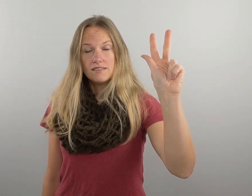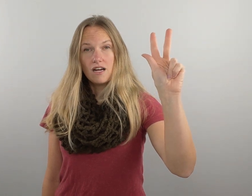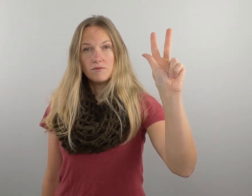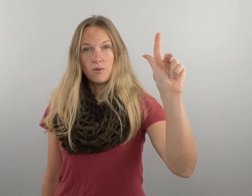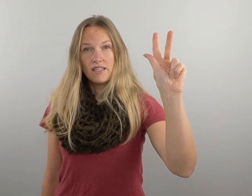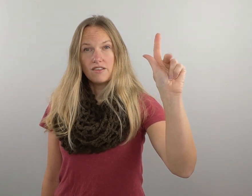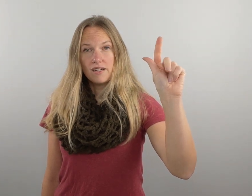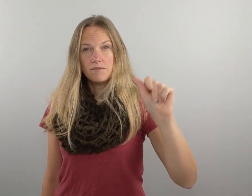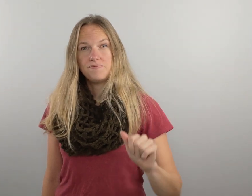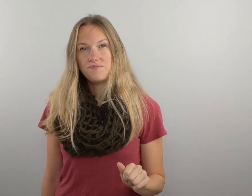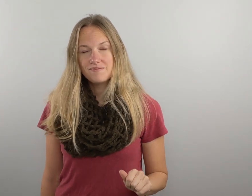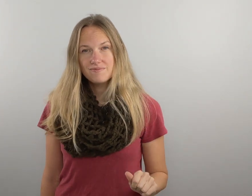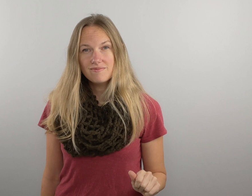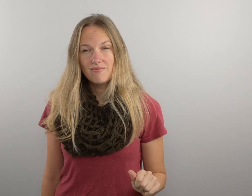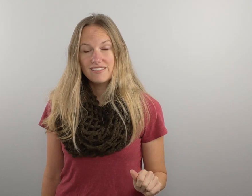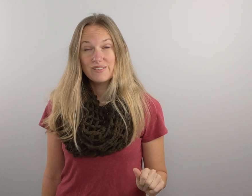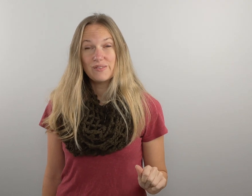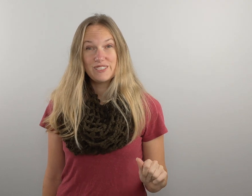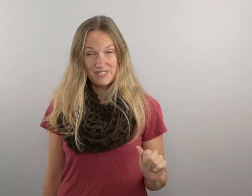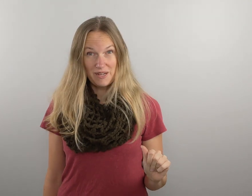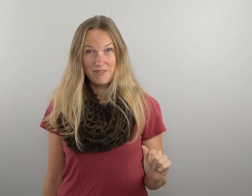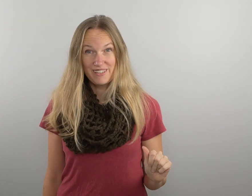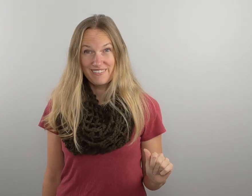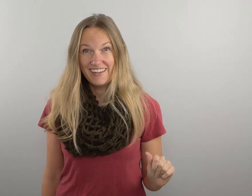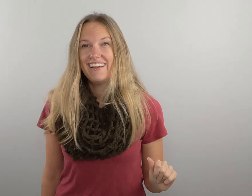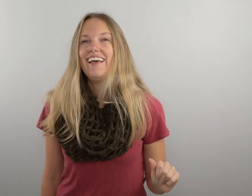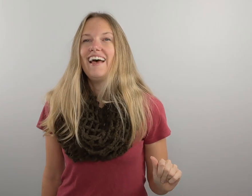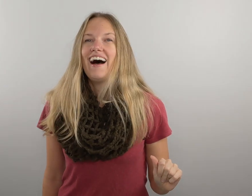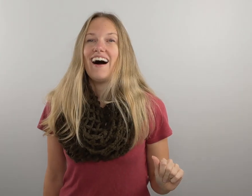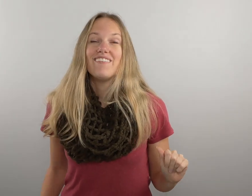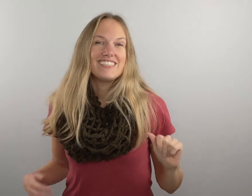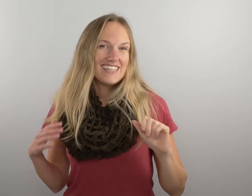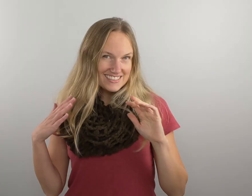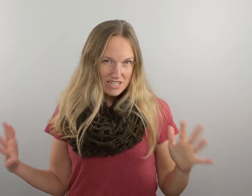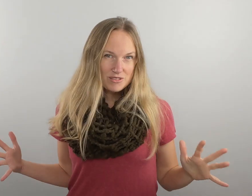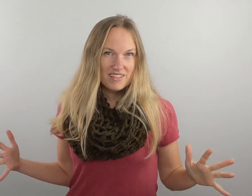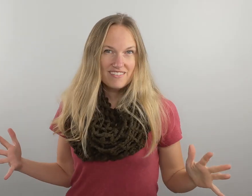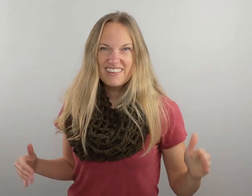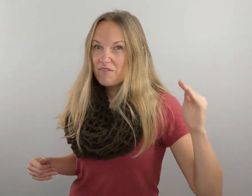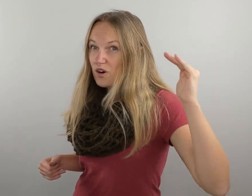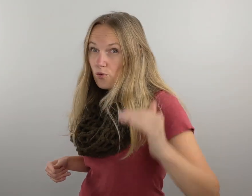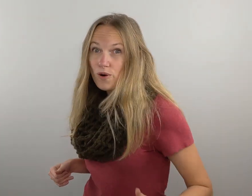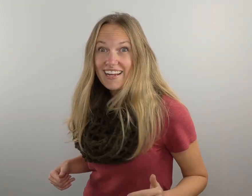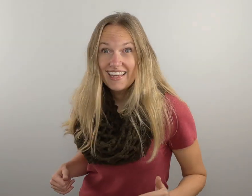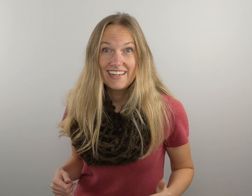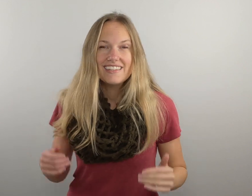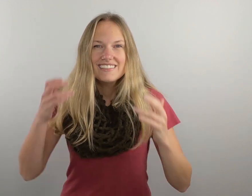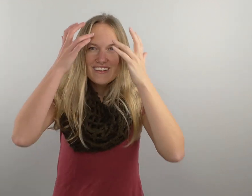Psalm 23. So let's try Psalm 23. We'll sign Psalm 23 and then we'll go right in to the